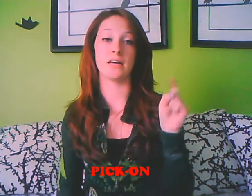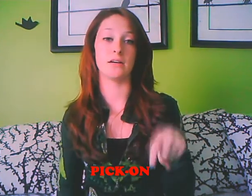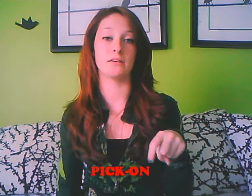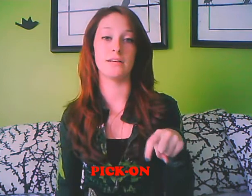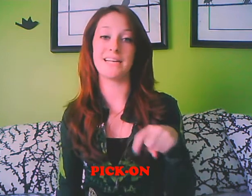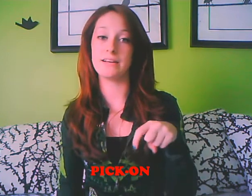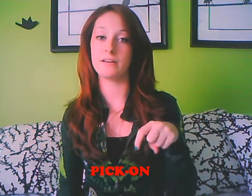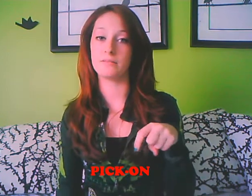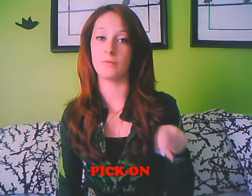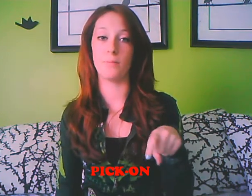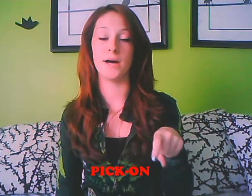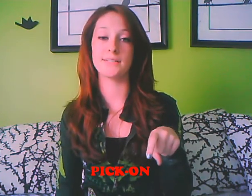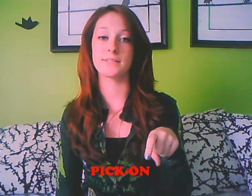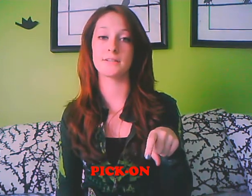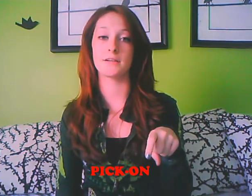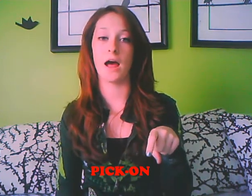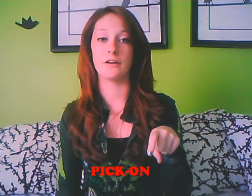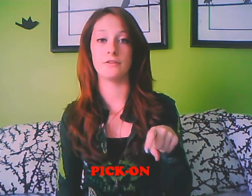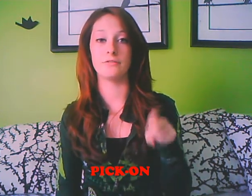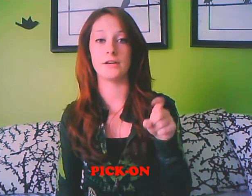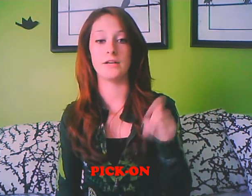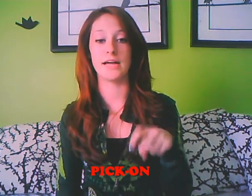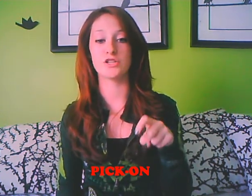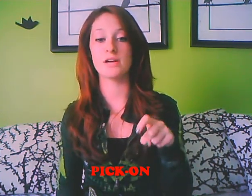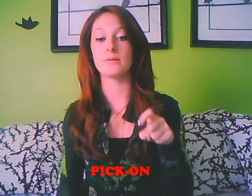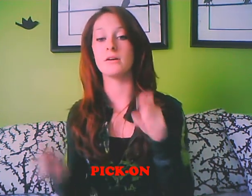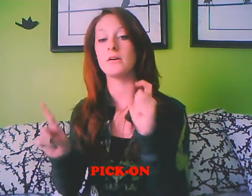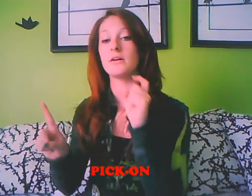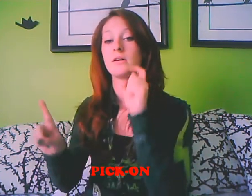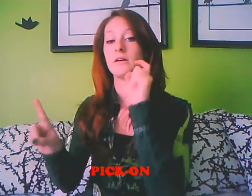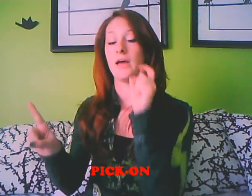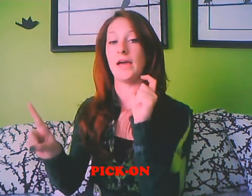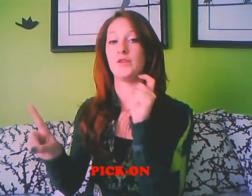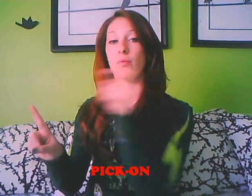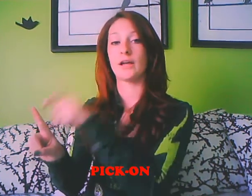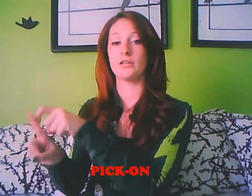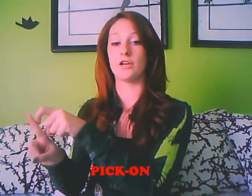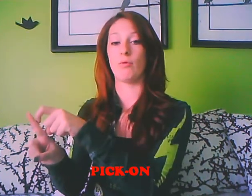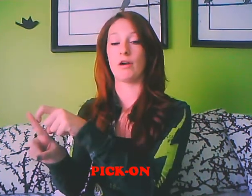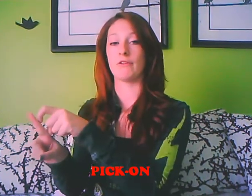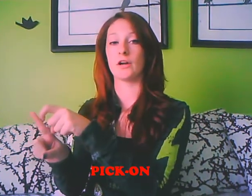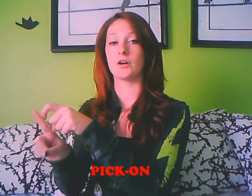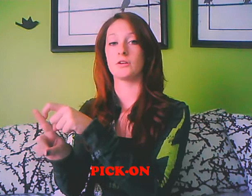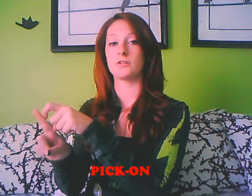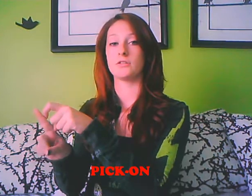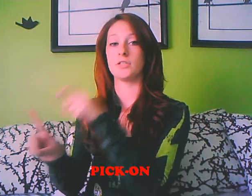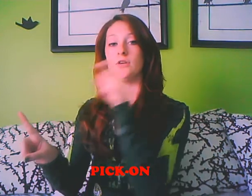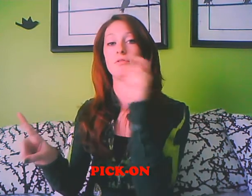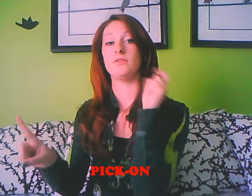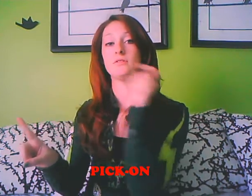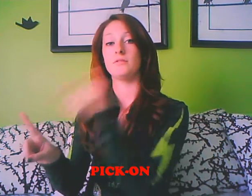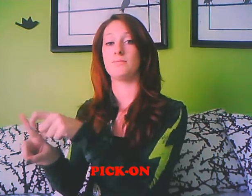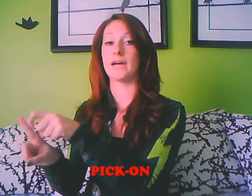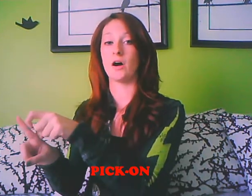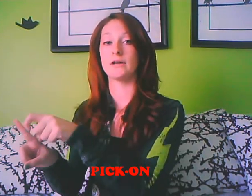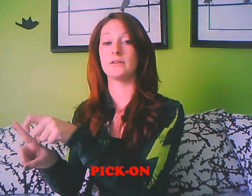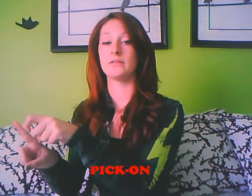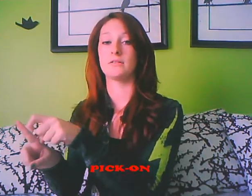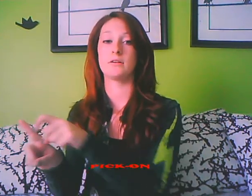a need or must kind of handshake, and you bring it to your pointer finger. So, pick on.